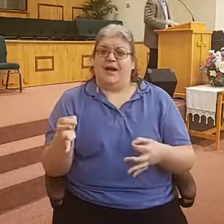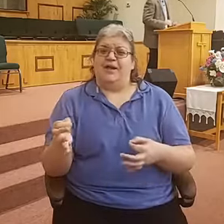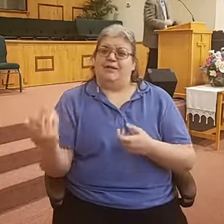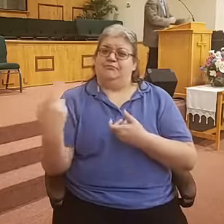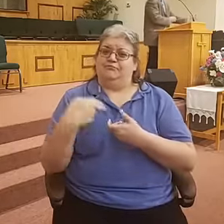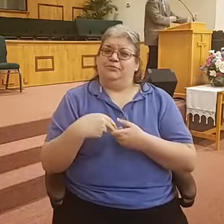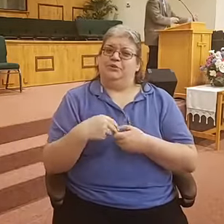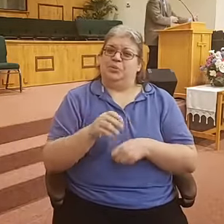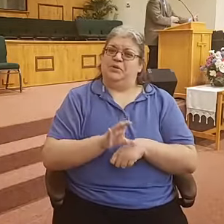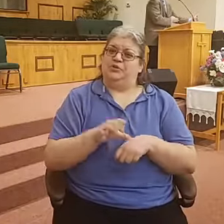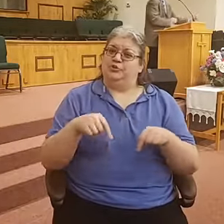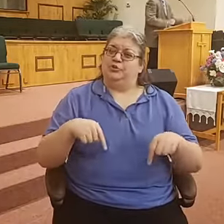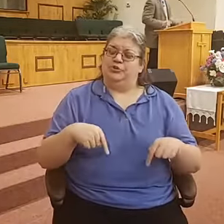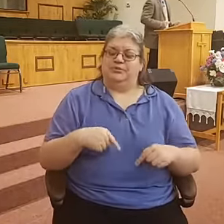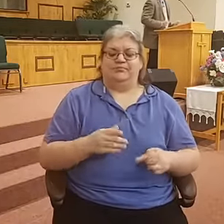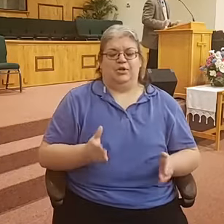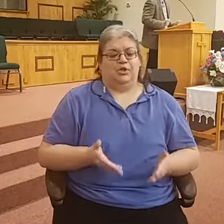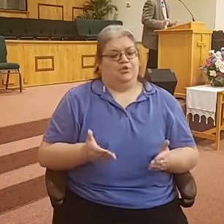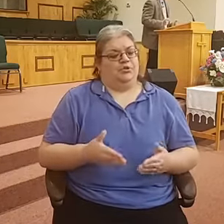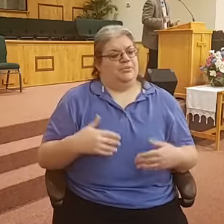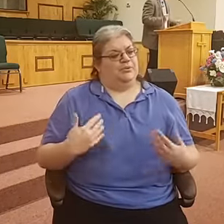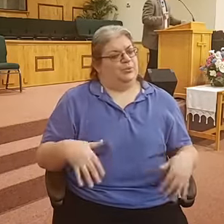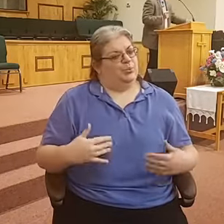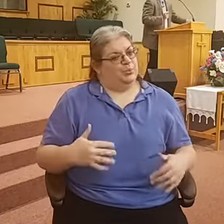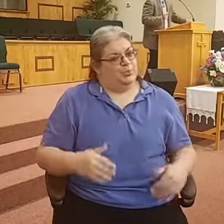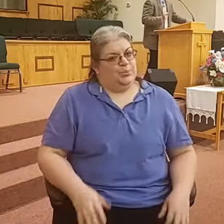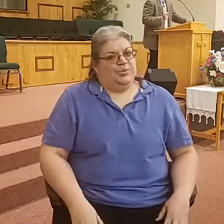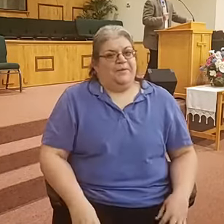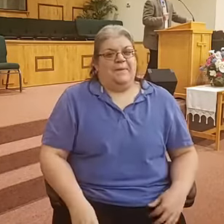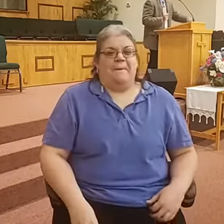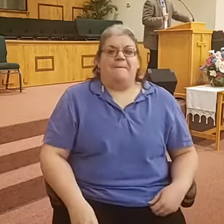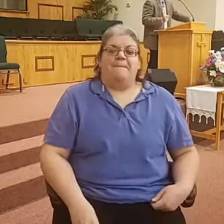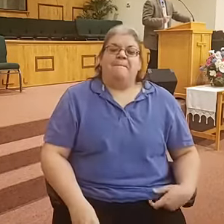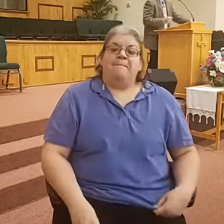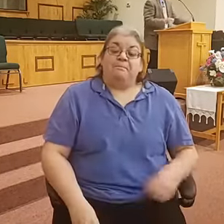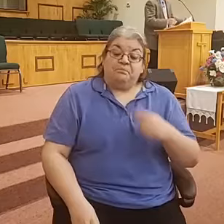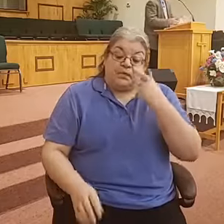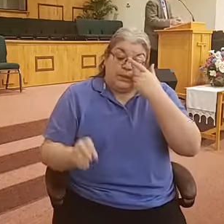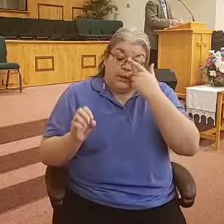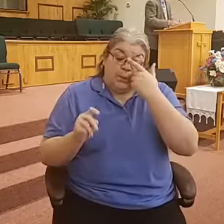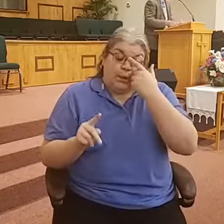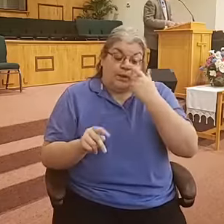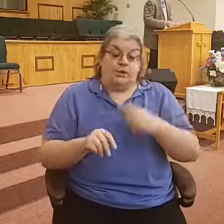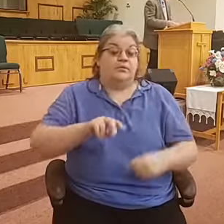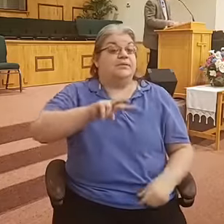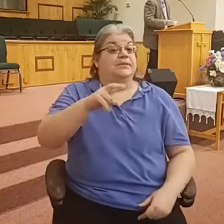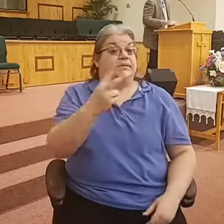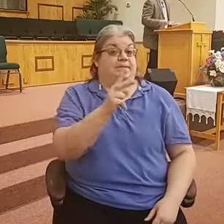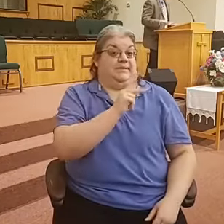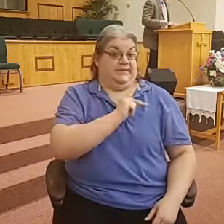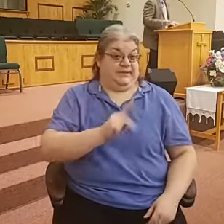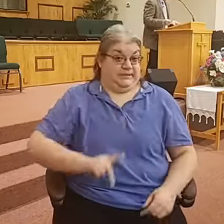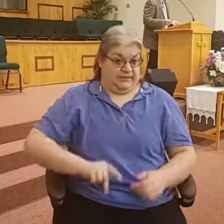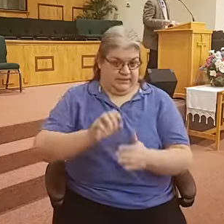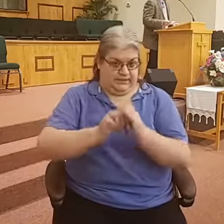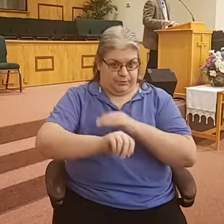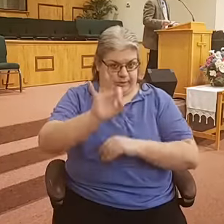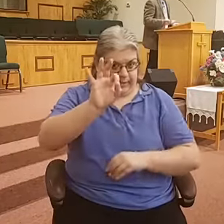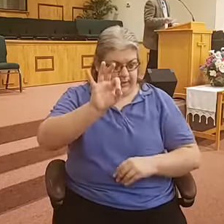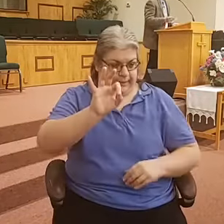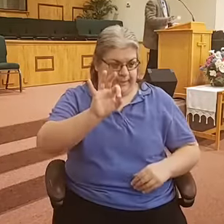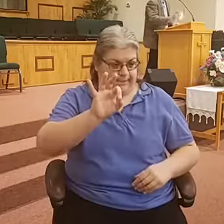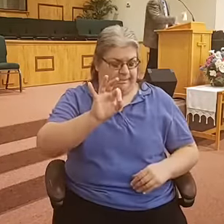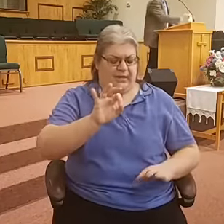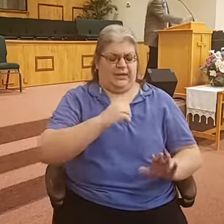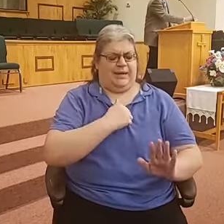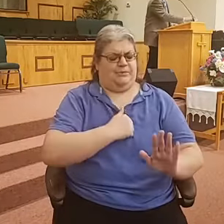of this church. That was an encouragement. All right. 2 Kings chapter 9.